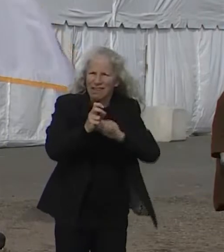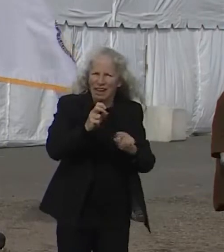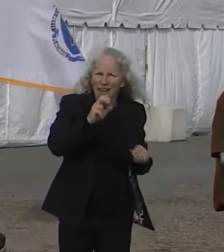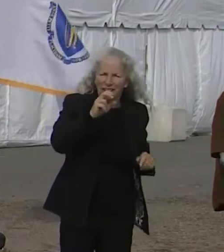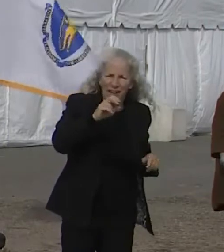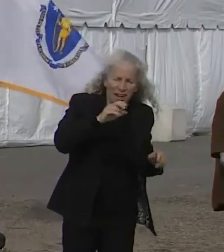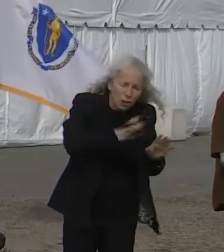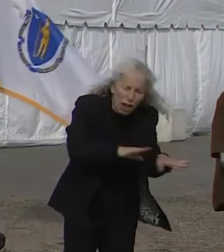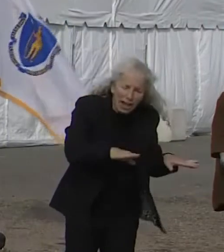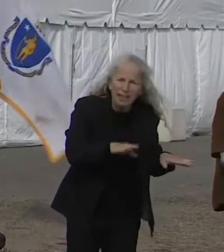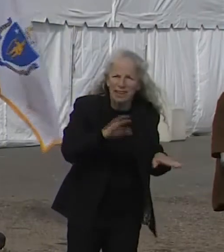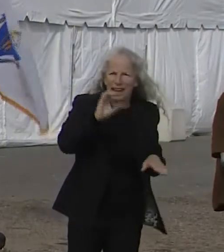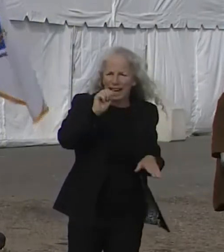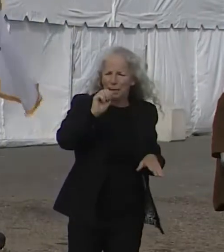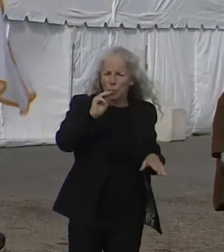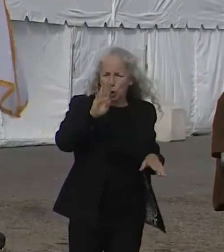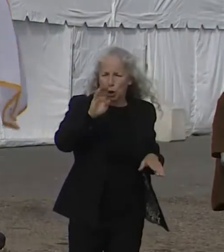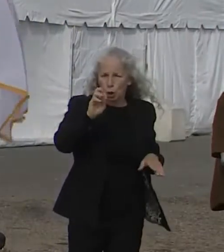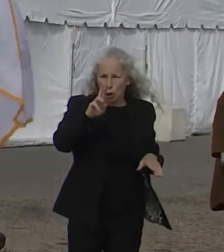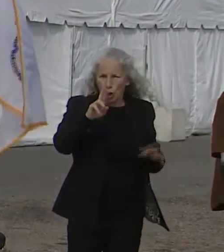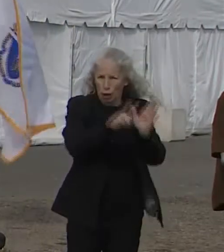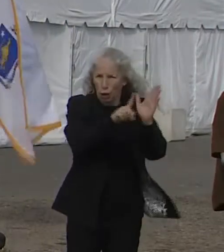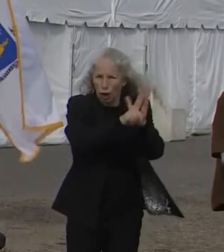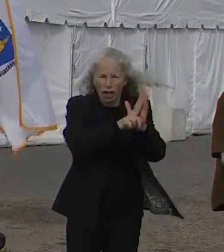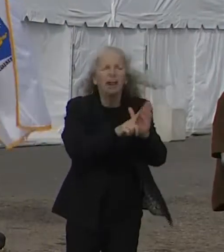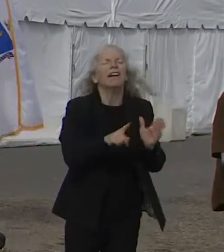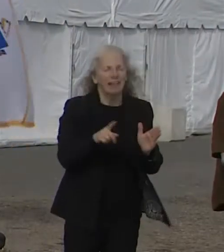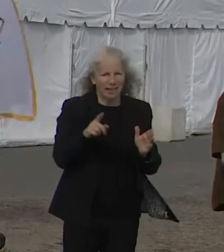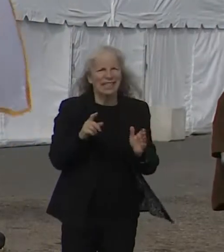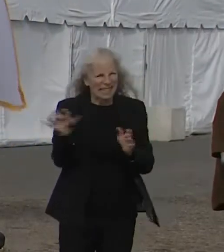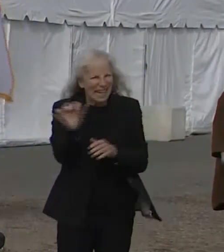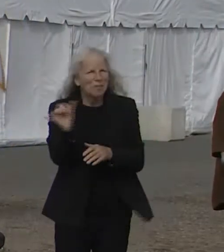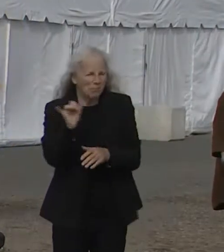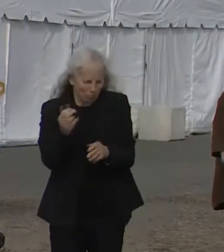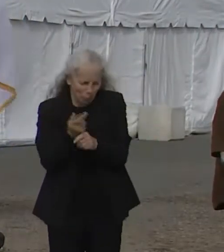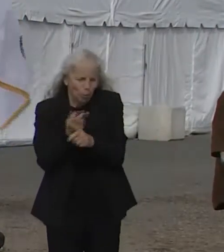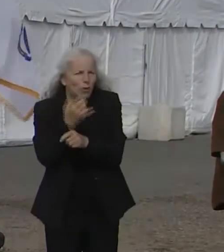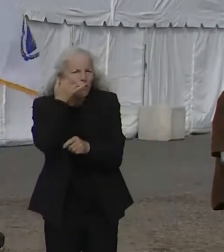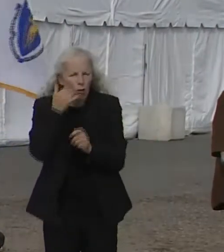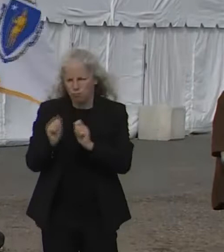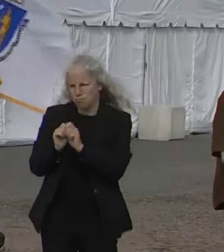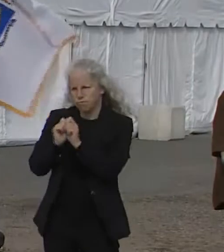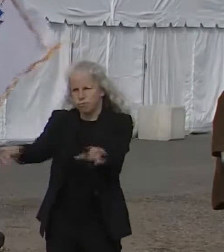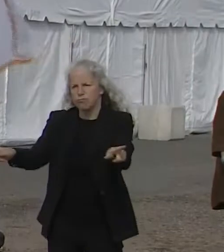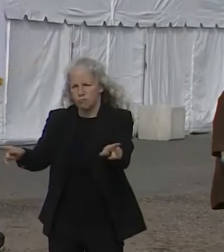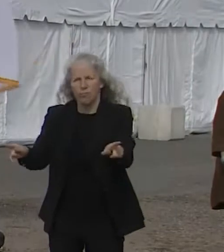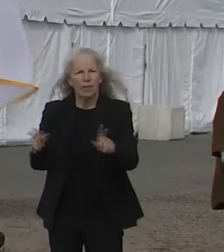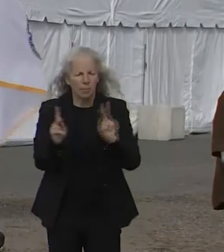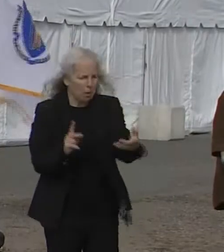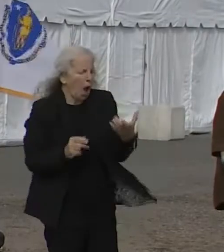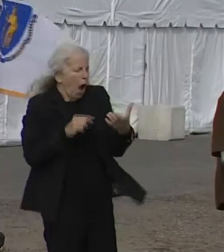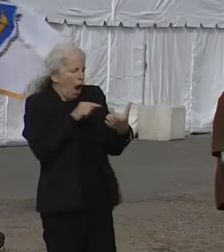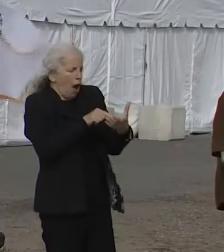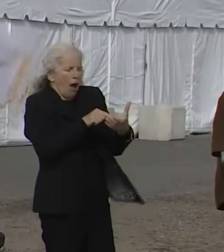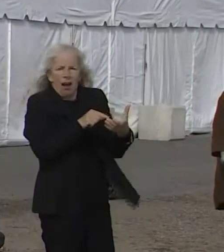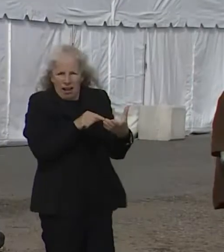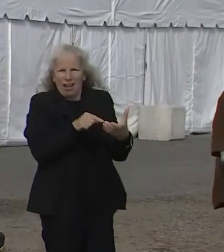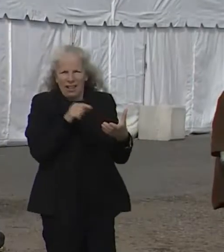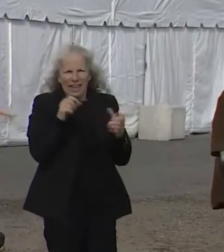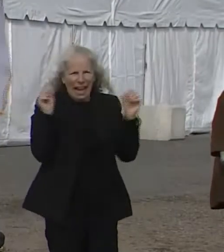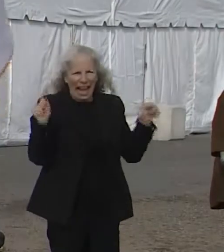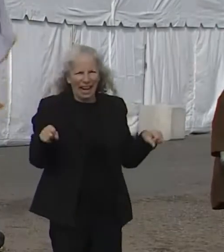risk in these communities, and this alert is another important message to remind residents to be vigilant. It's